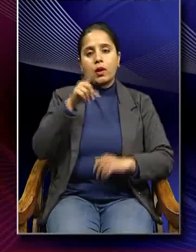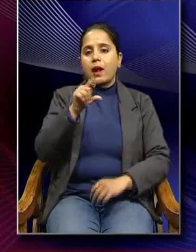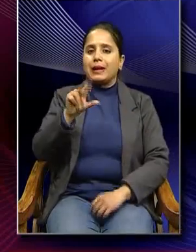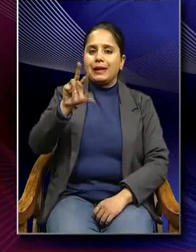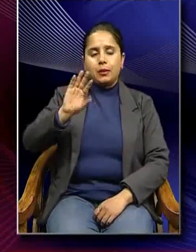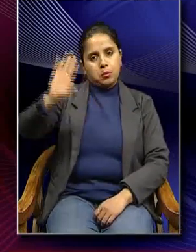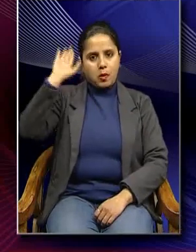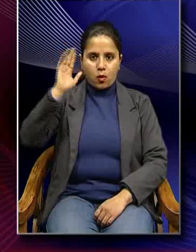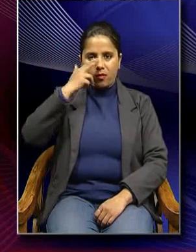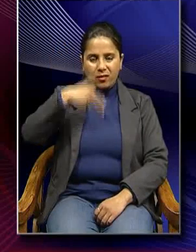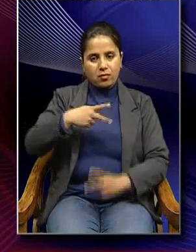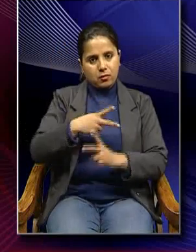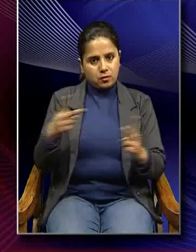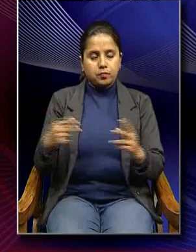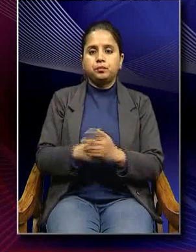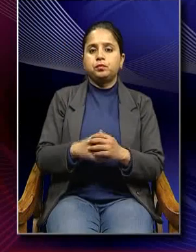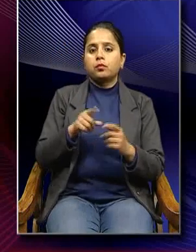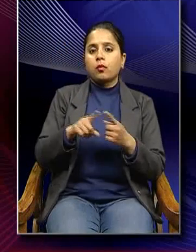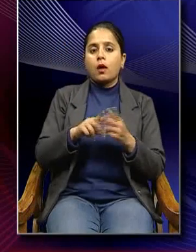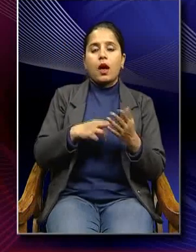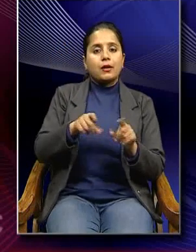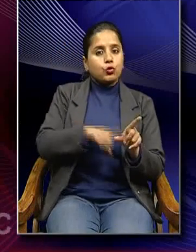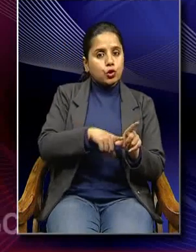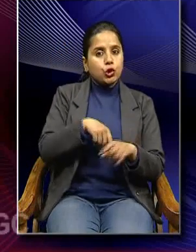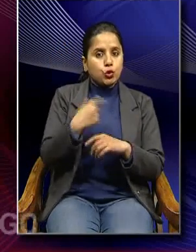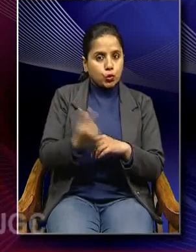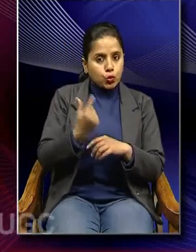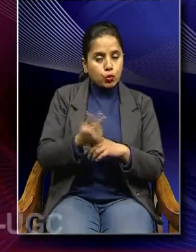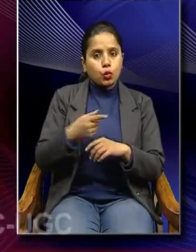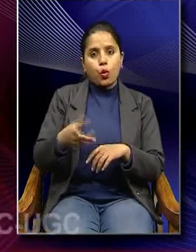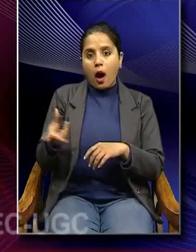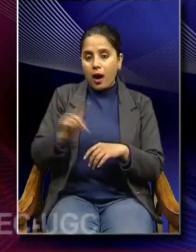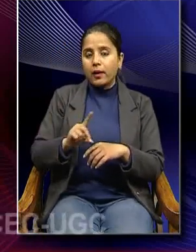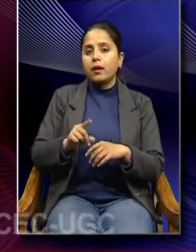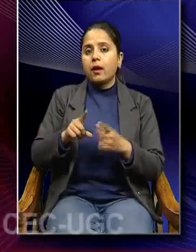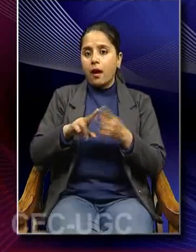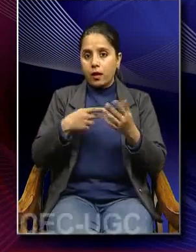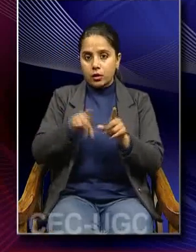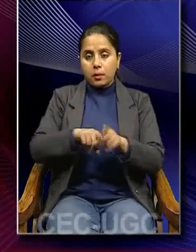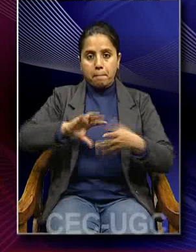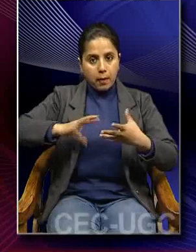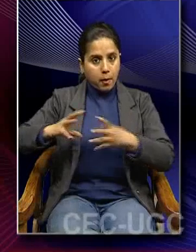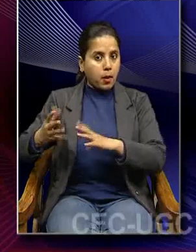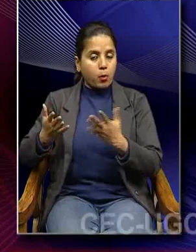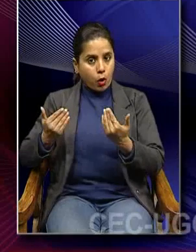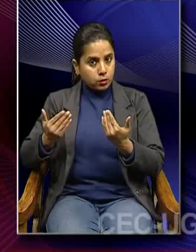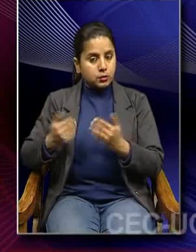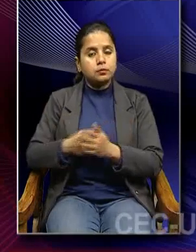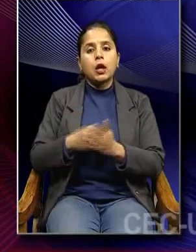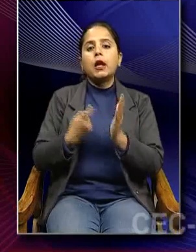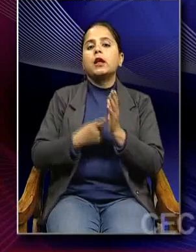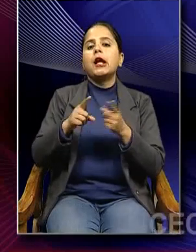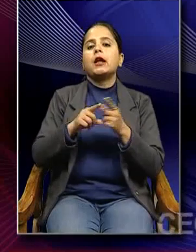1980s. The energy conservation and renewable energy sources have as